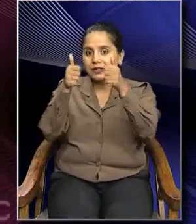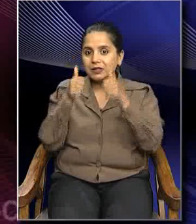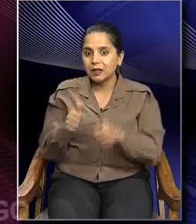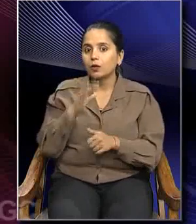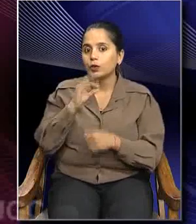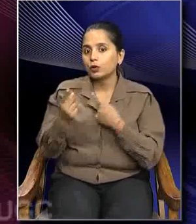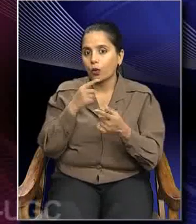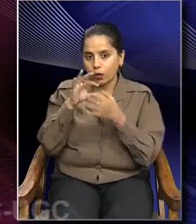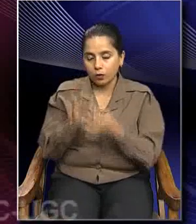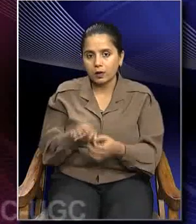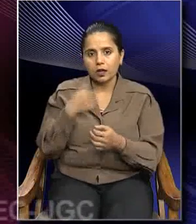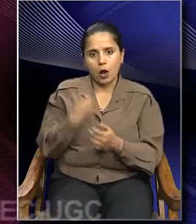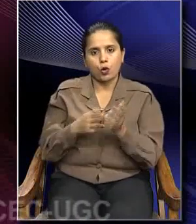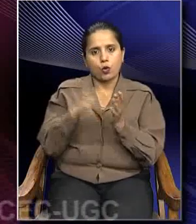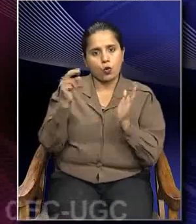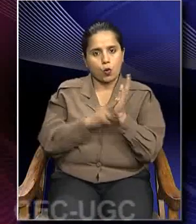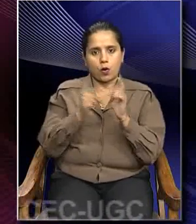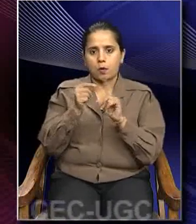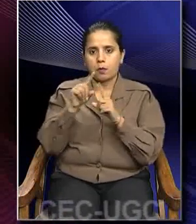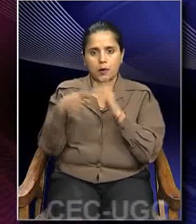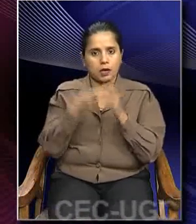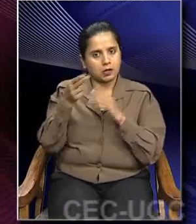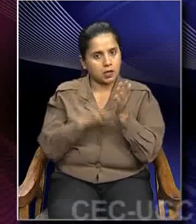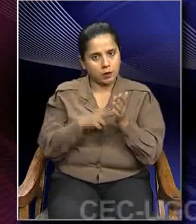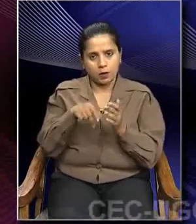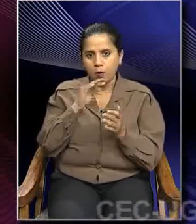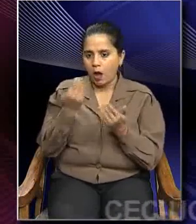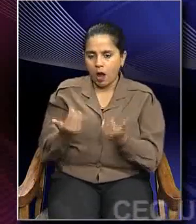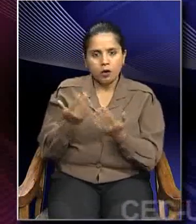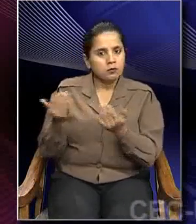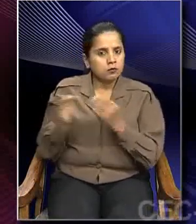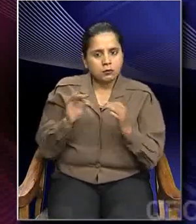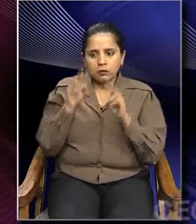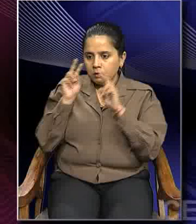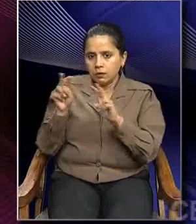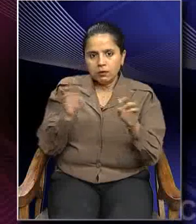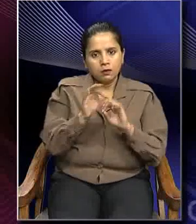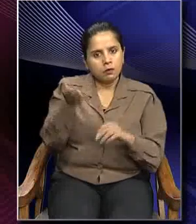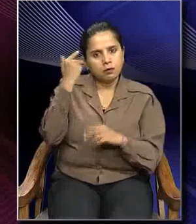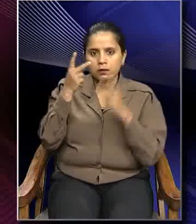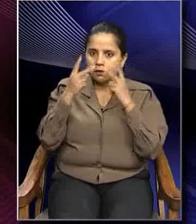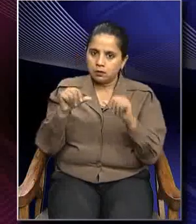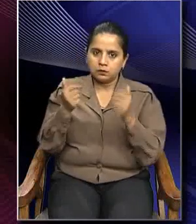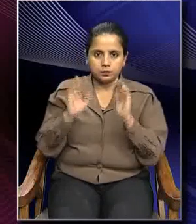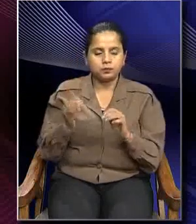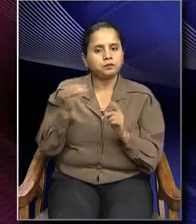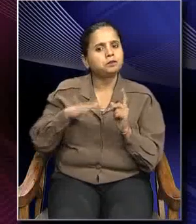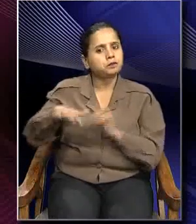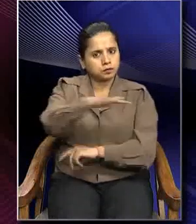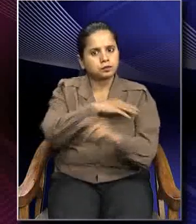about the non-perception, it's the non-perception of the things which are earlier perceptible under the